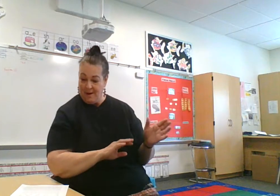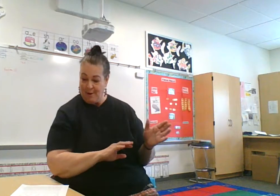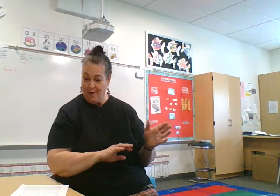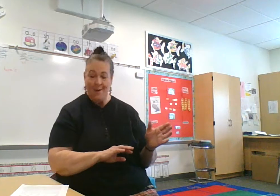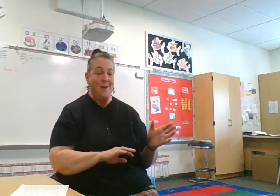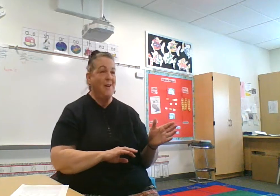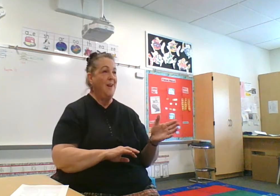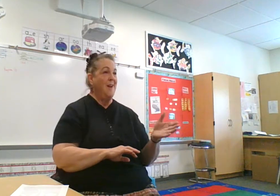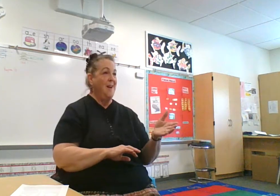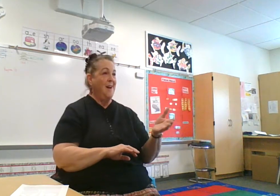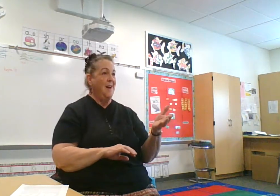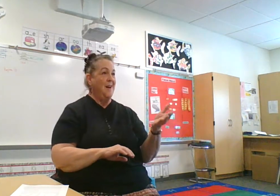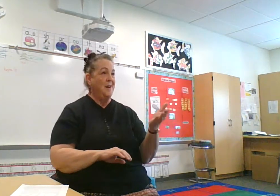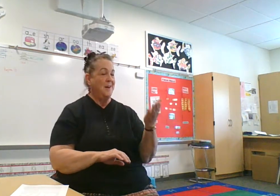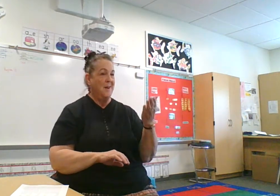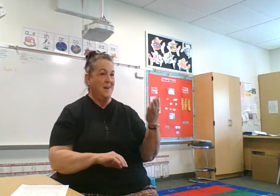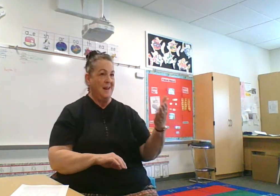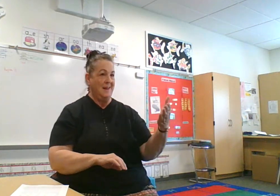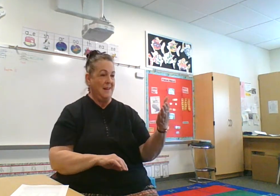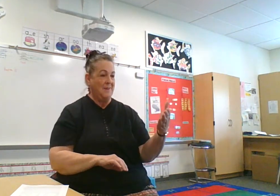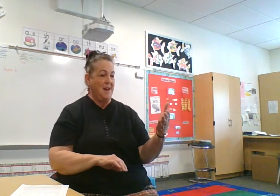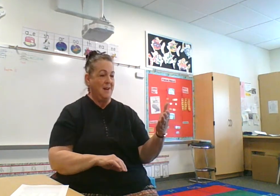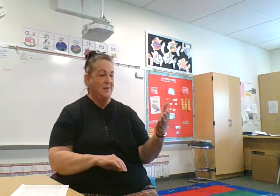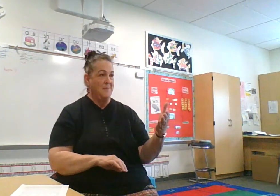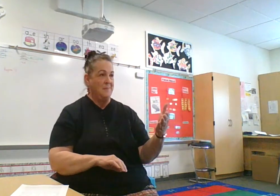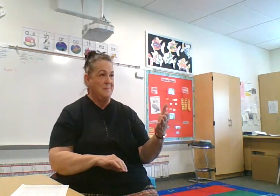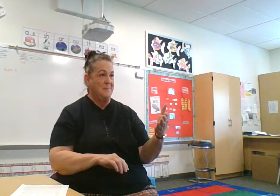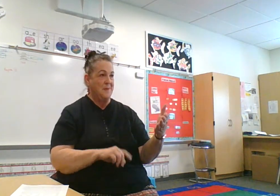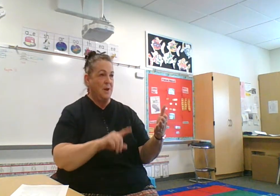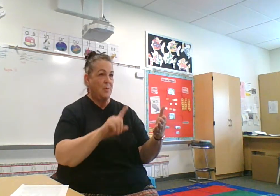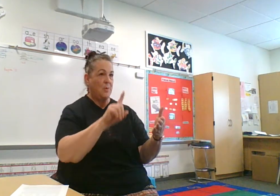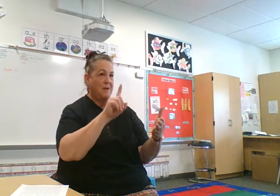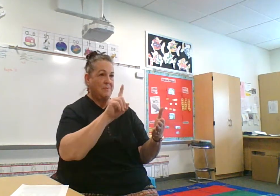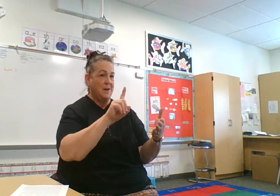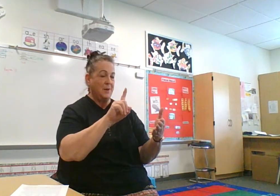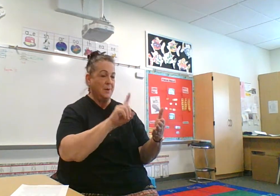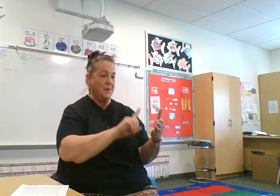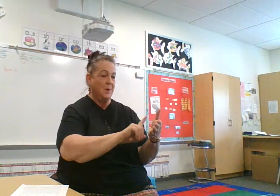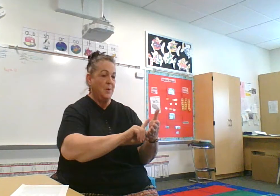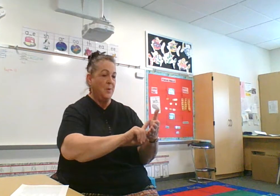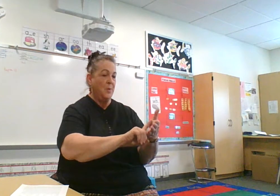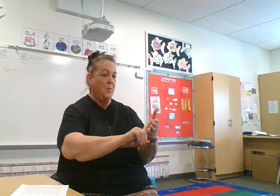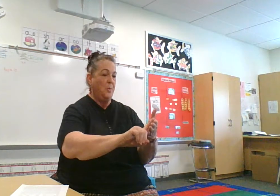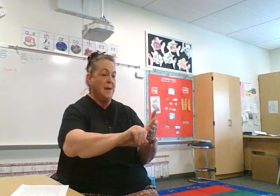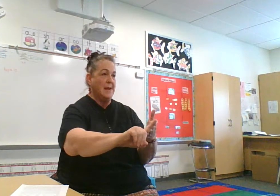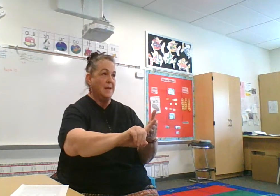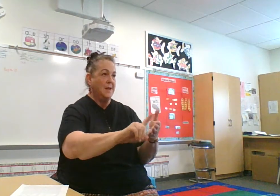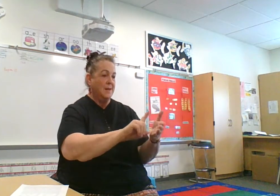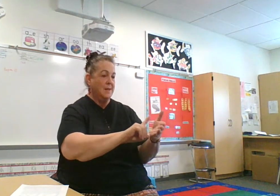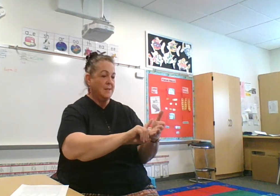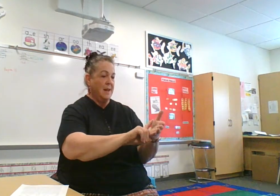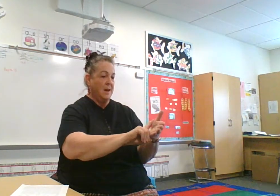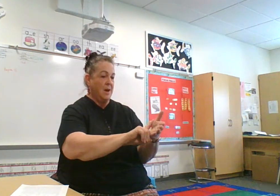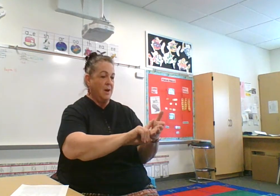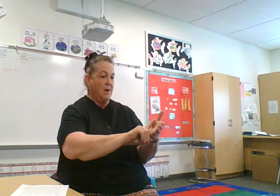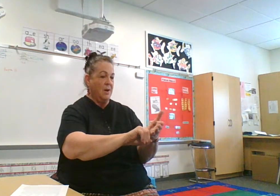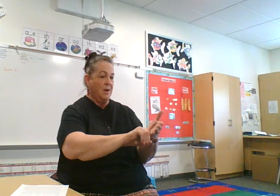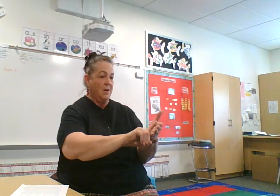year. All right, left hand, right finger. Week. It's like all